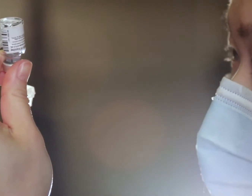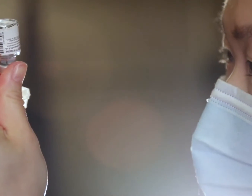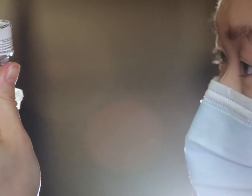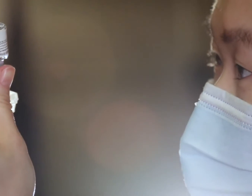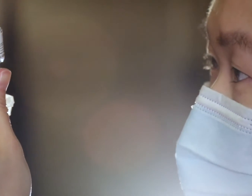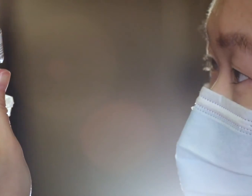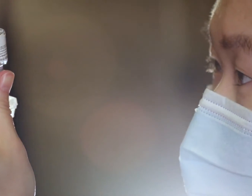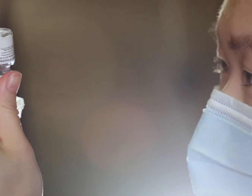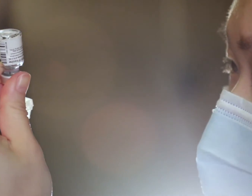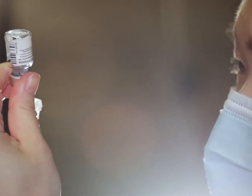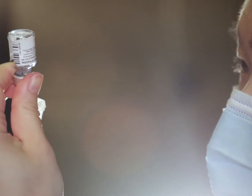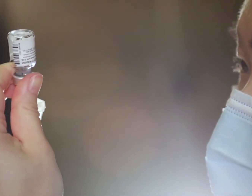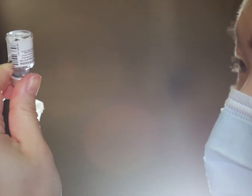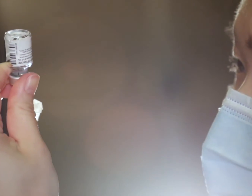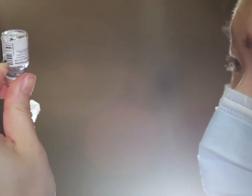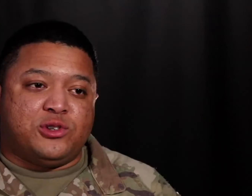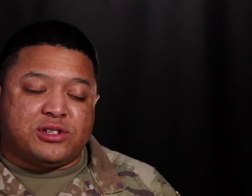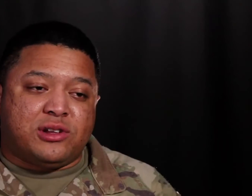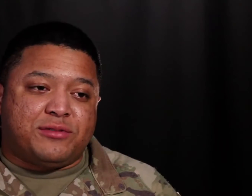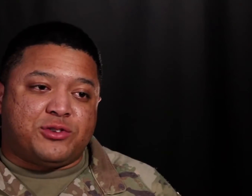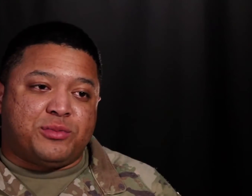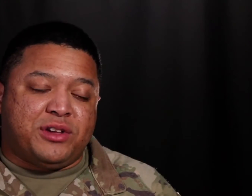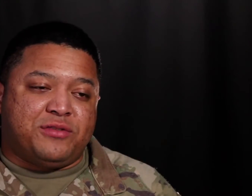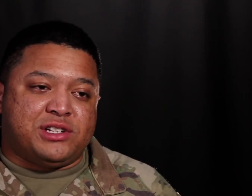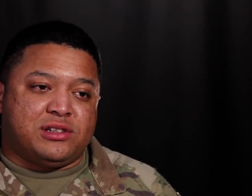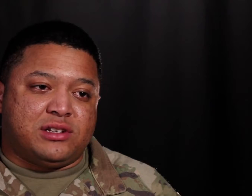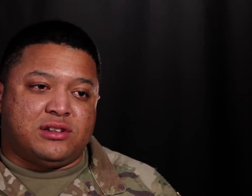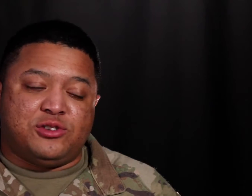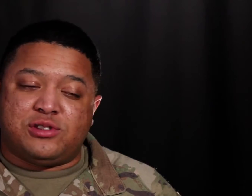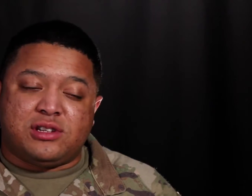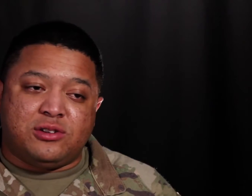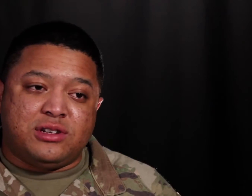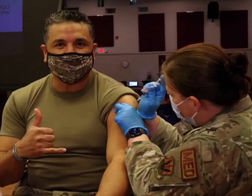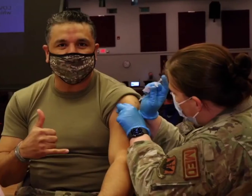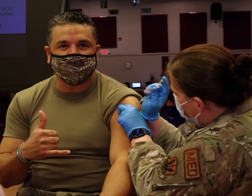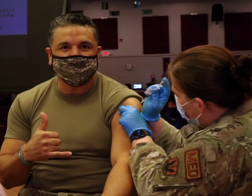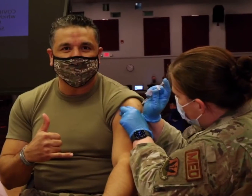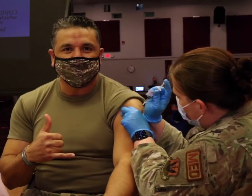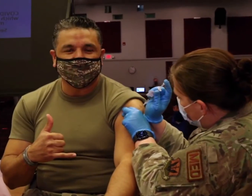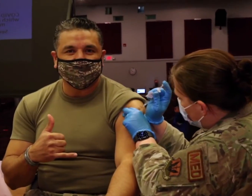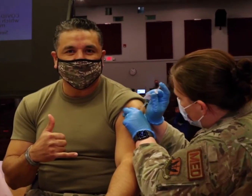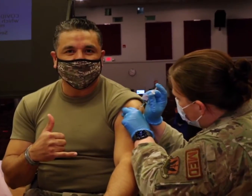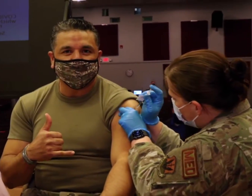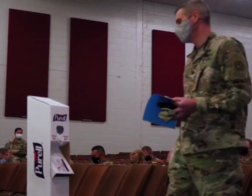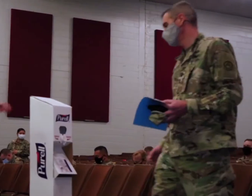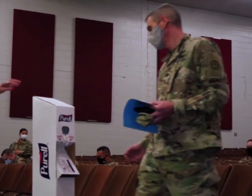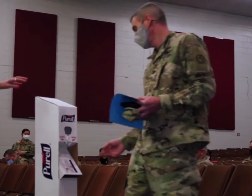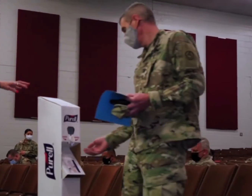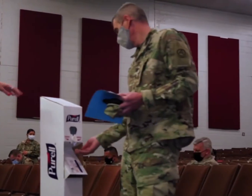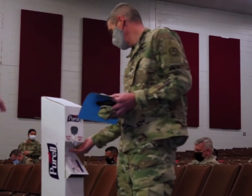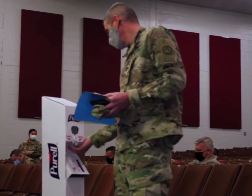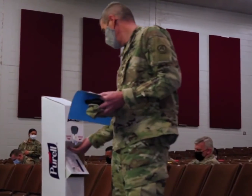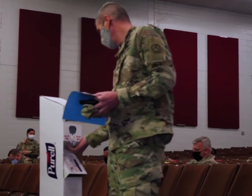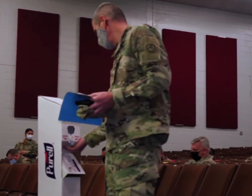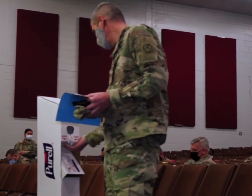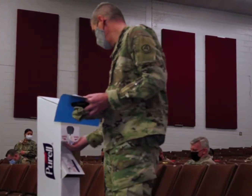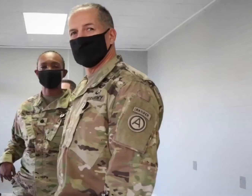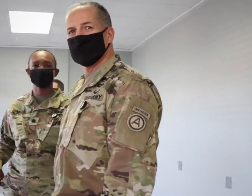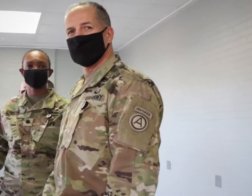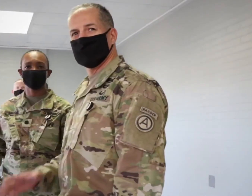combat COVID-19, you still have to remain vigilant. You still need to wear your mask, wash your hands, and maintain